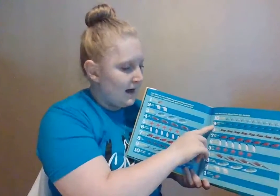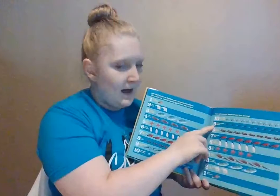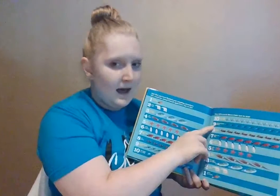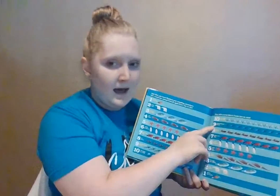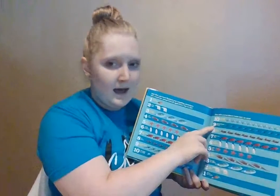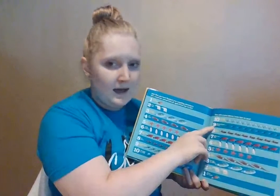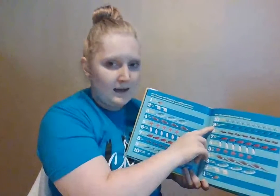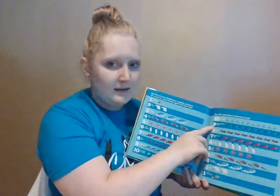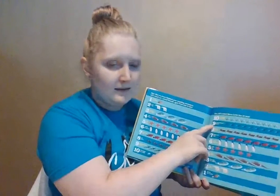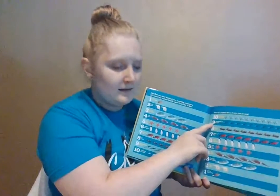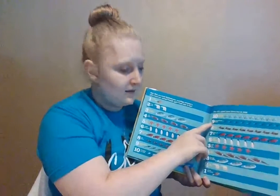9,